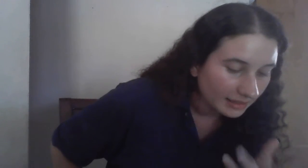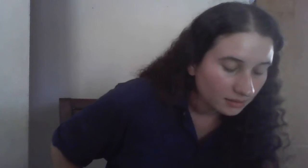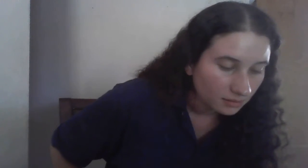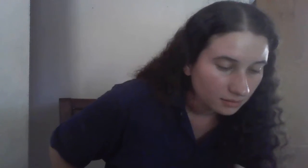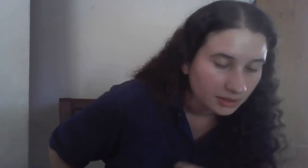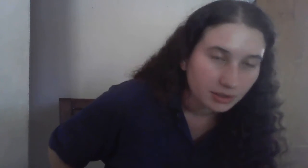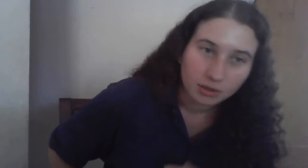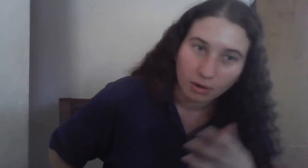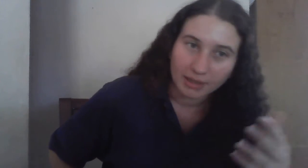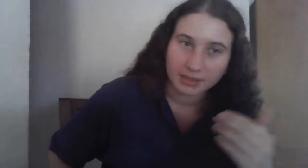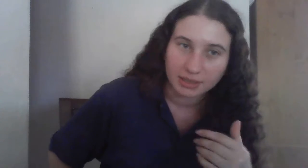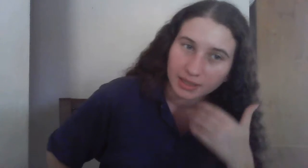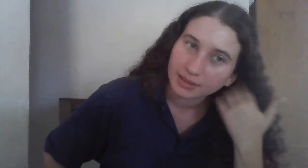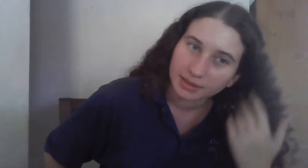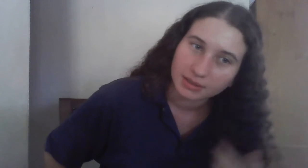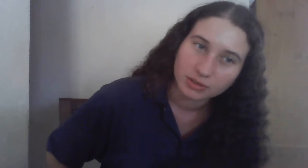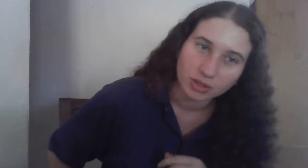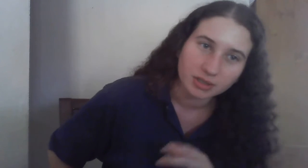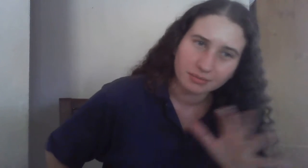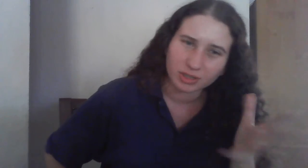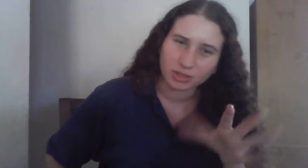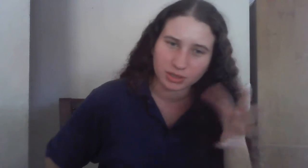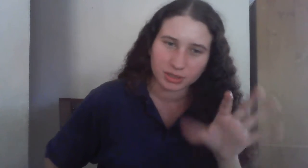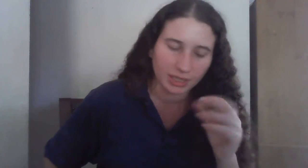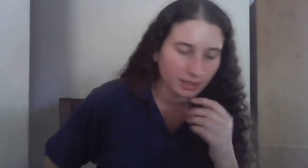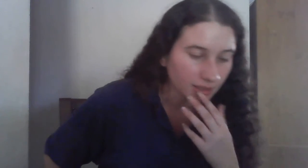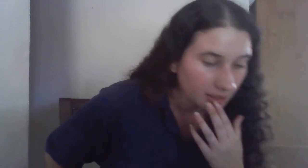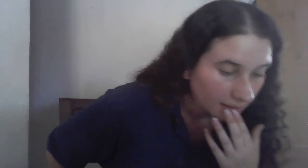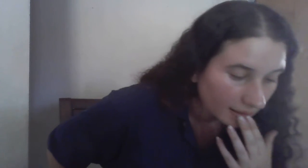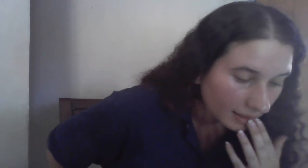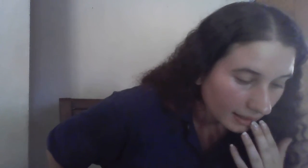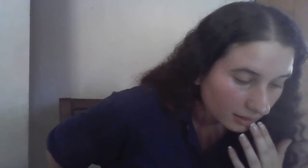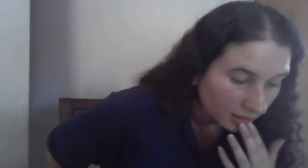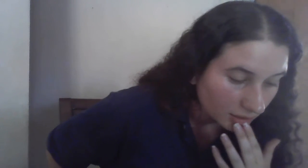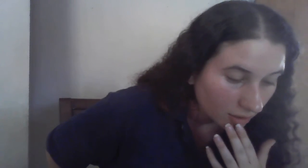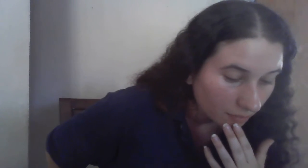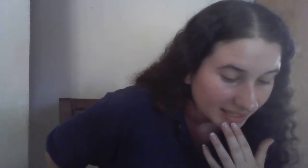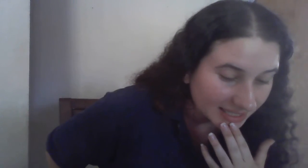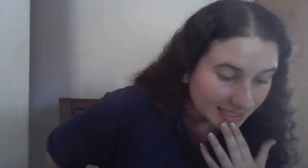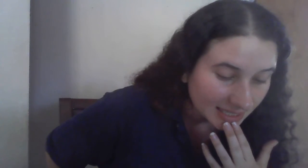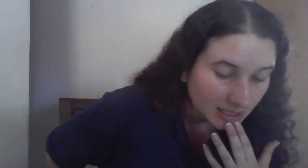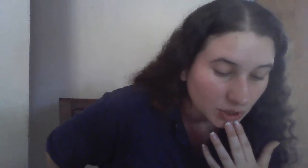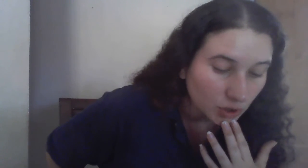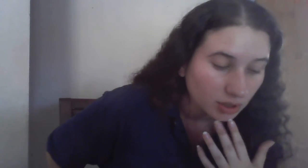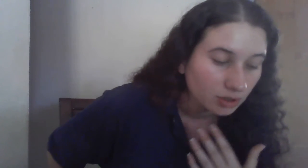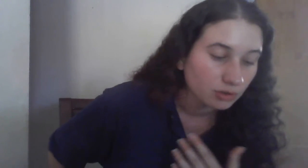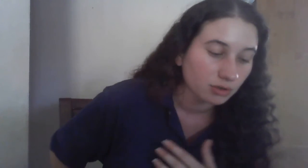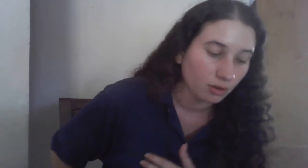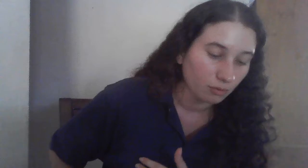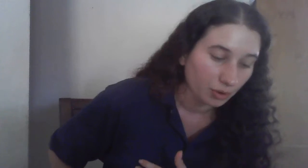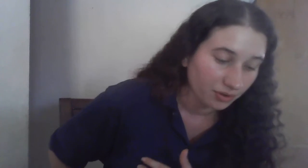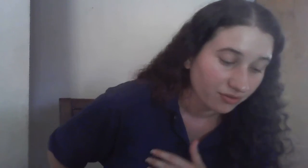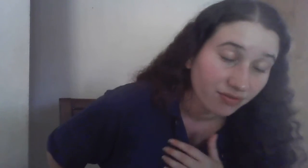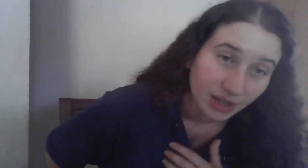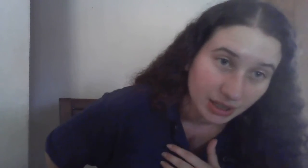Okay, let's go on to the next sentence structure. I'm pretty sure you're getting it. Okay, so basic sentence structure using the word